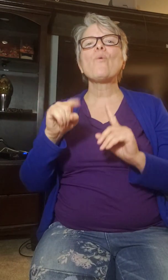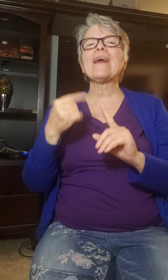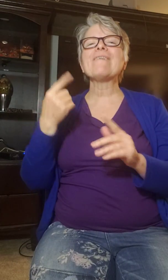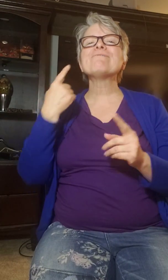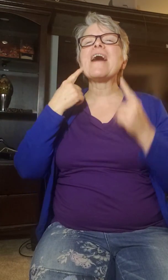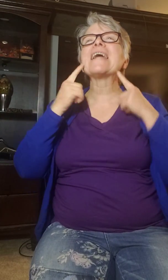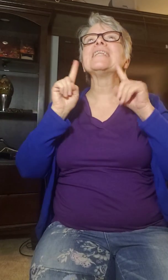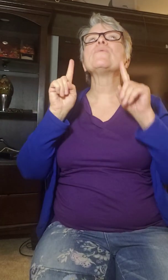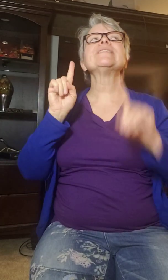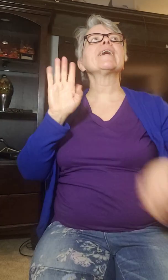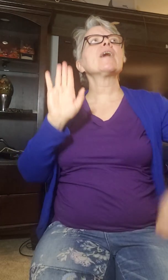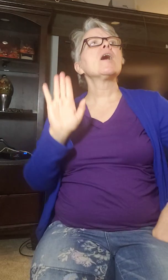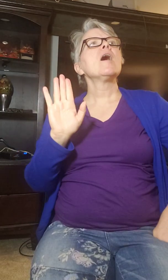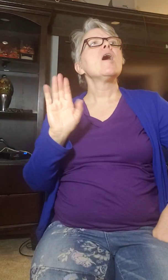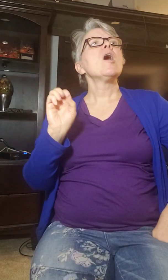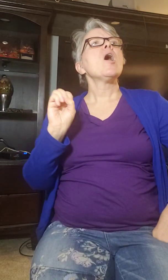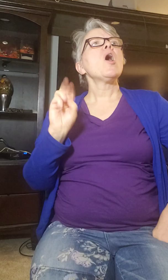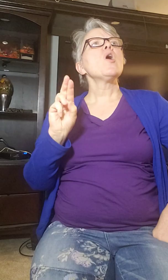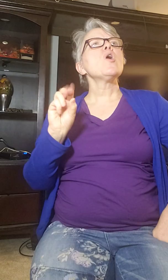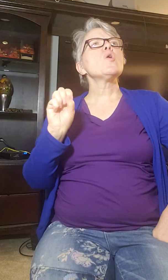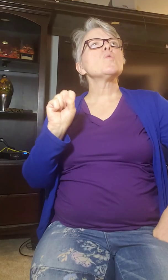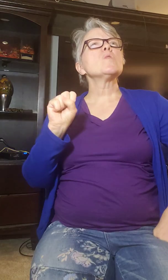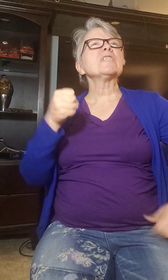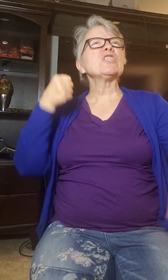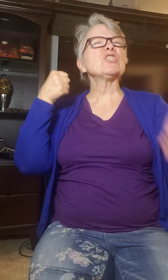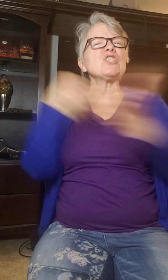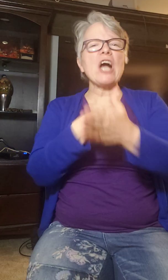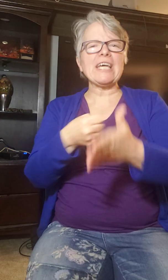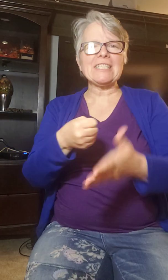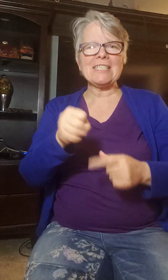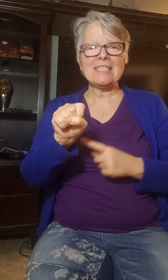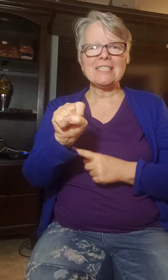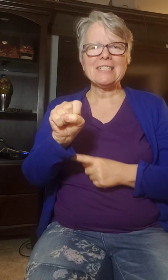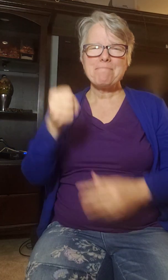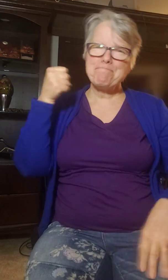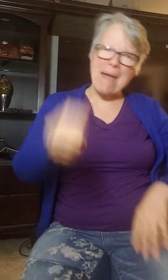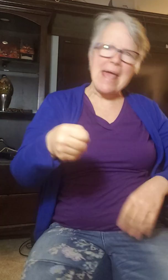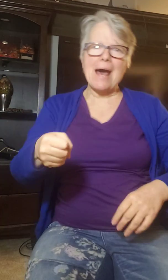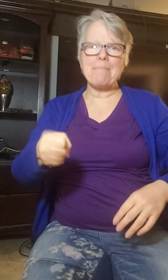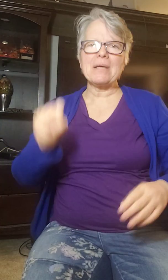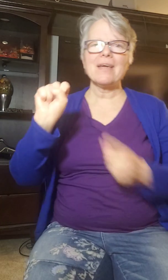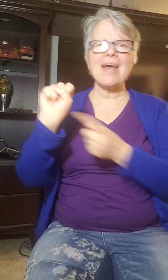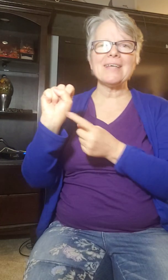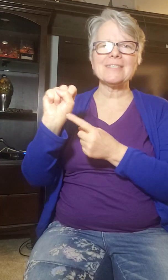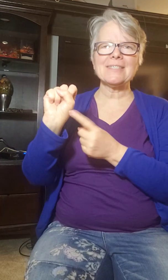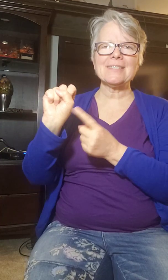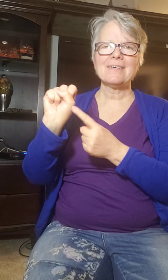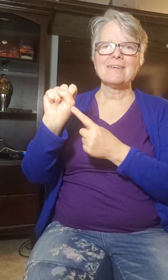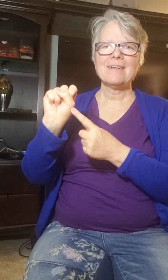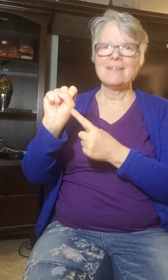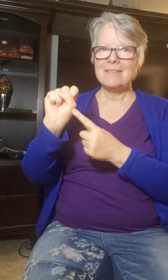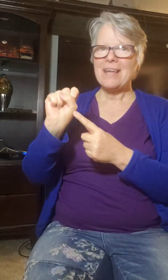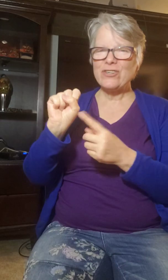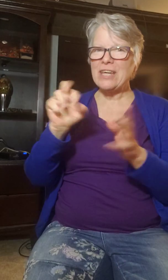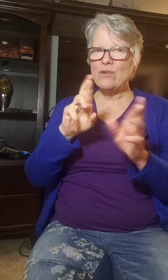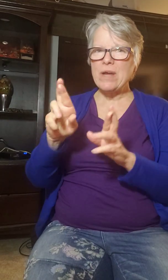I finally was like, oh, socket. Bam! S. Like you're getting ready